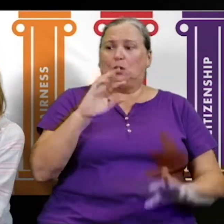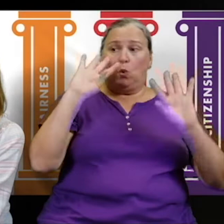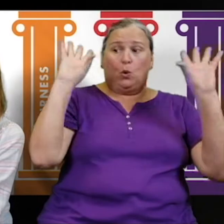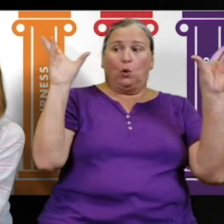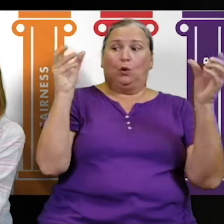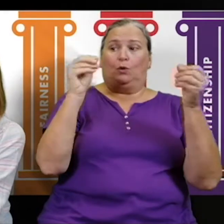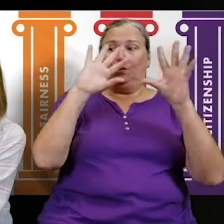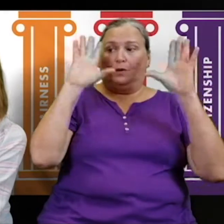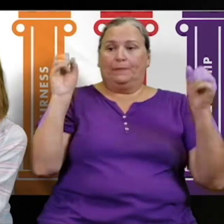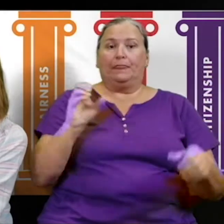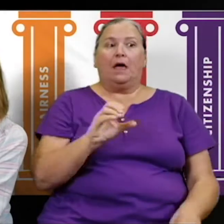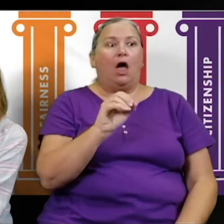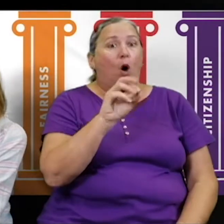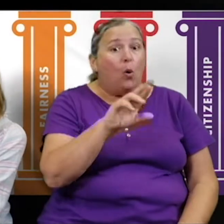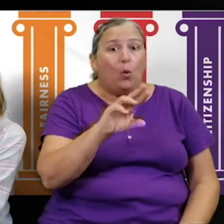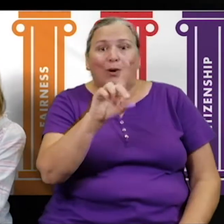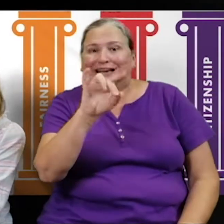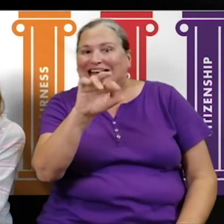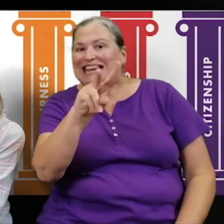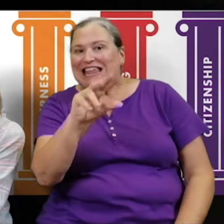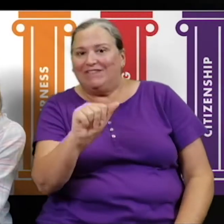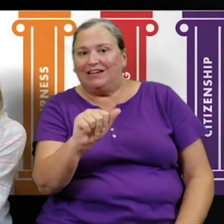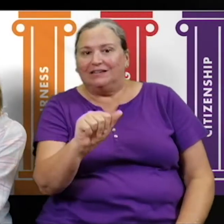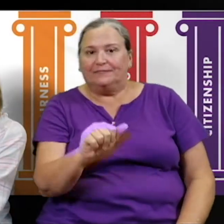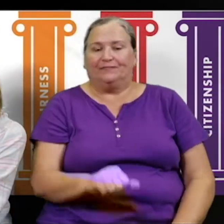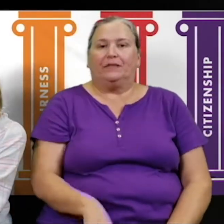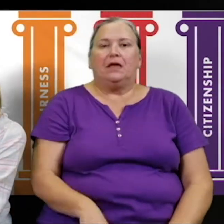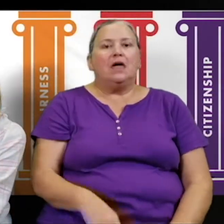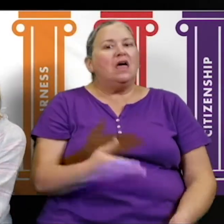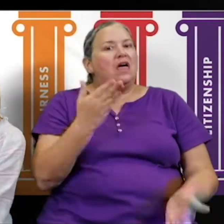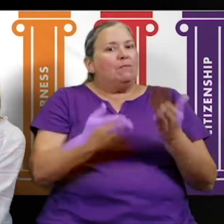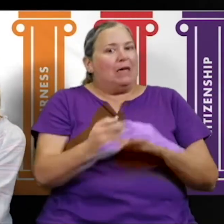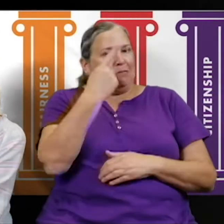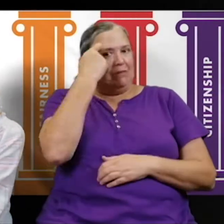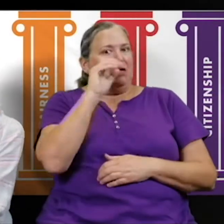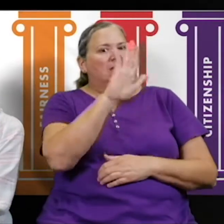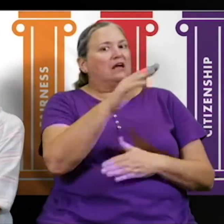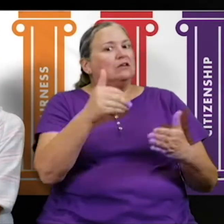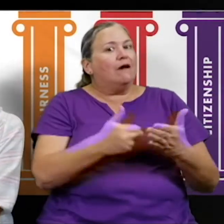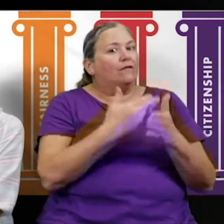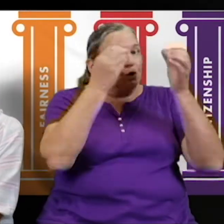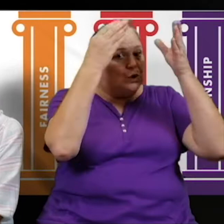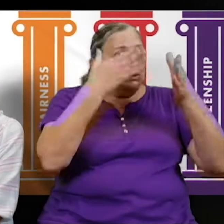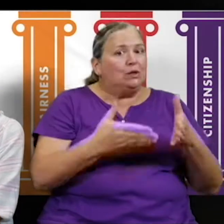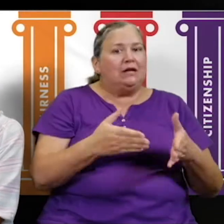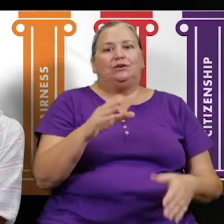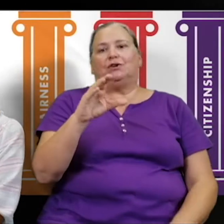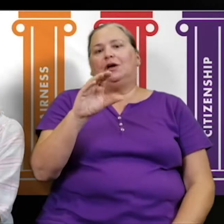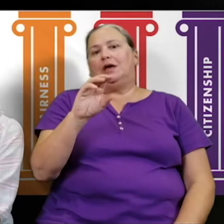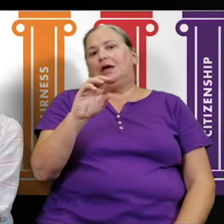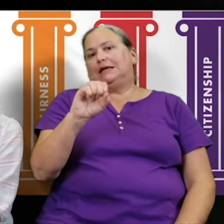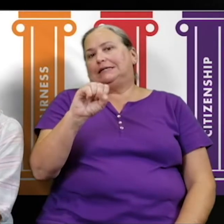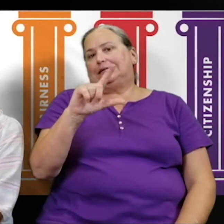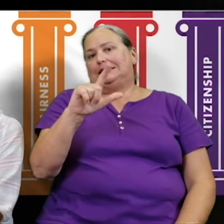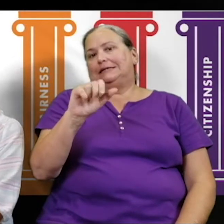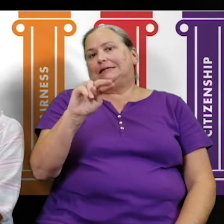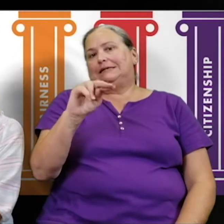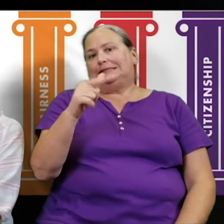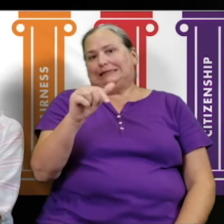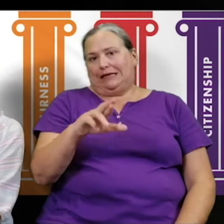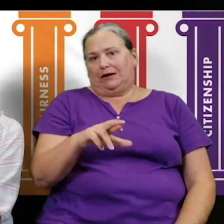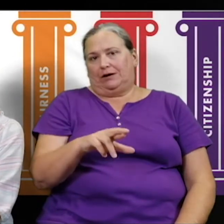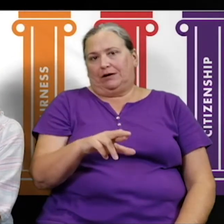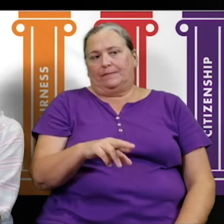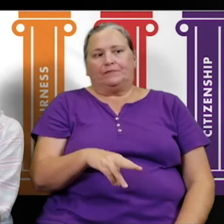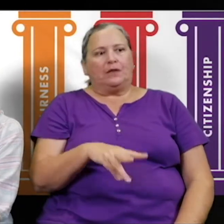a diva," said her father. "It must be because of her new teacher, Mr. Slinger," said her mother. "Wow," said